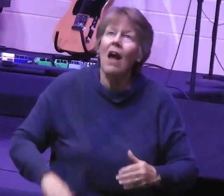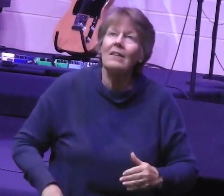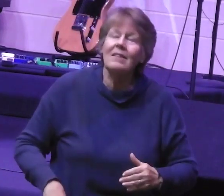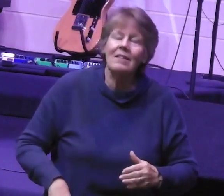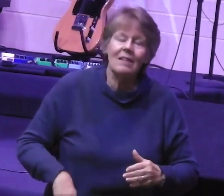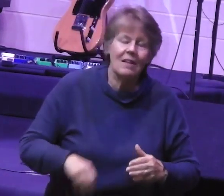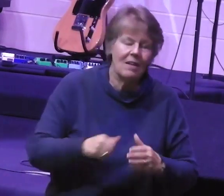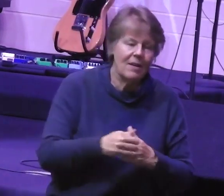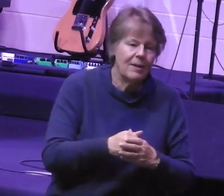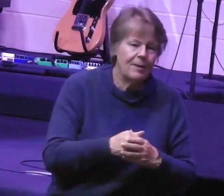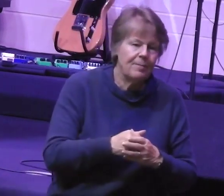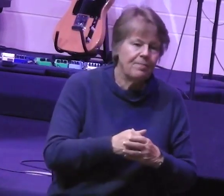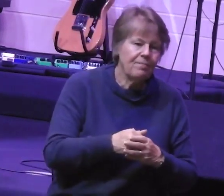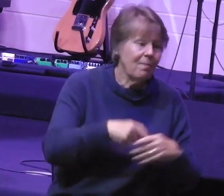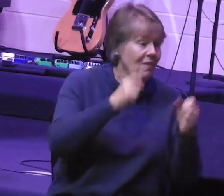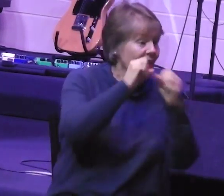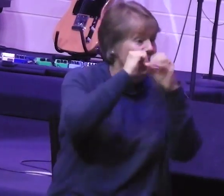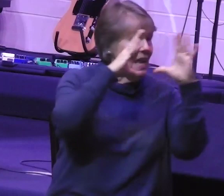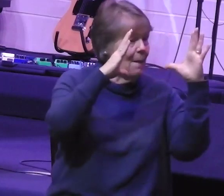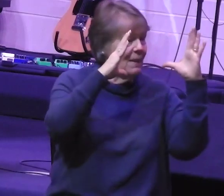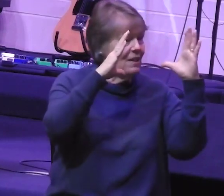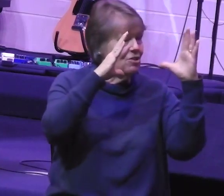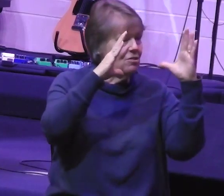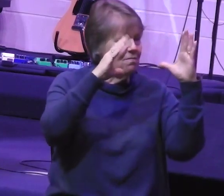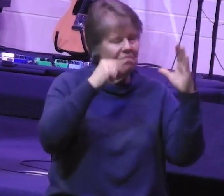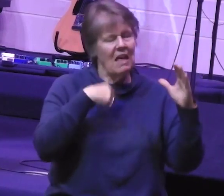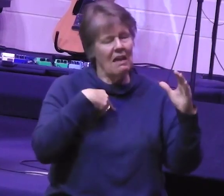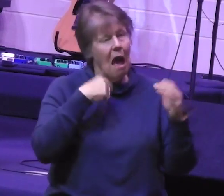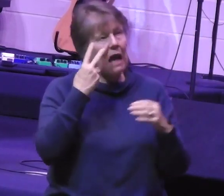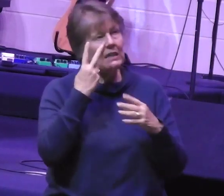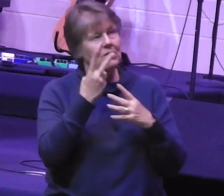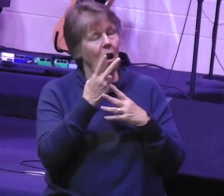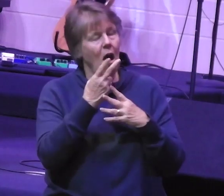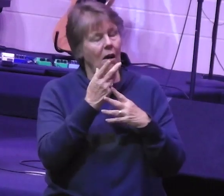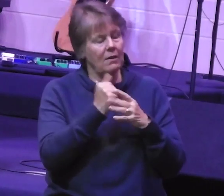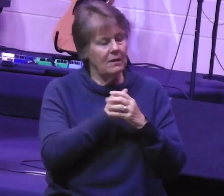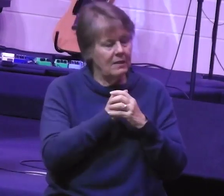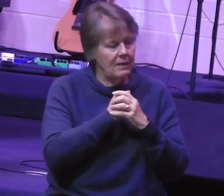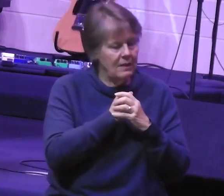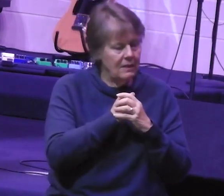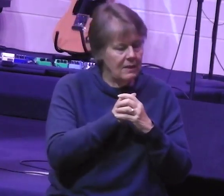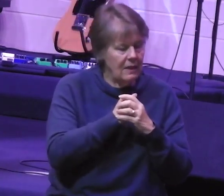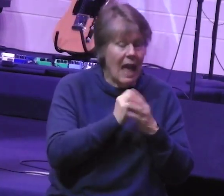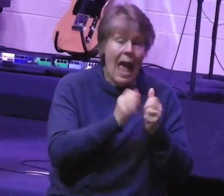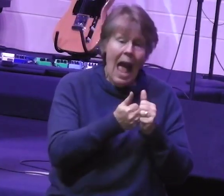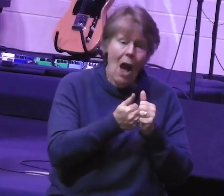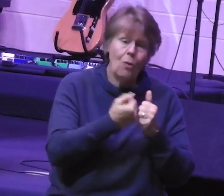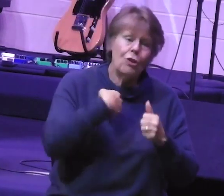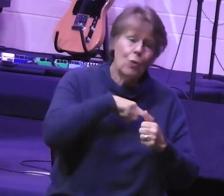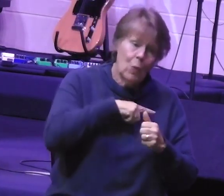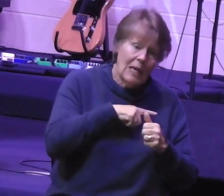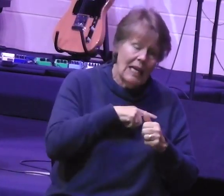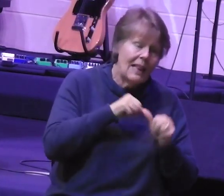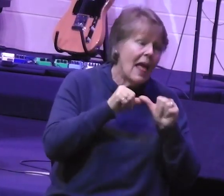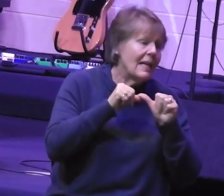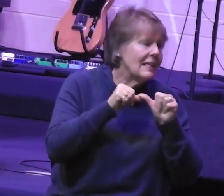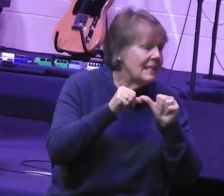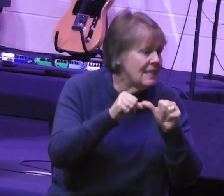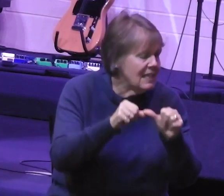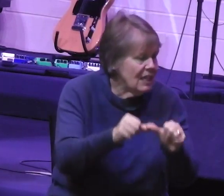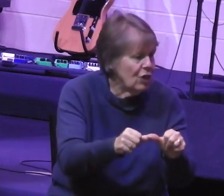that came to my mind as I was thinking about how is it that we continue to embrace the free gift God gives